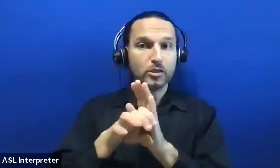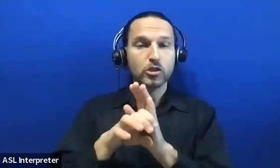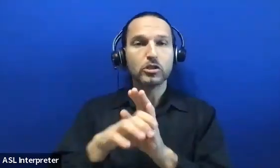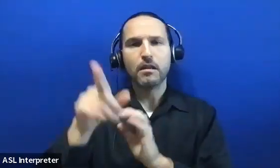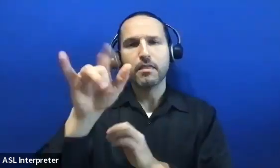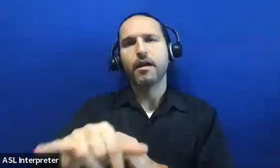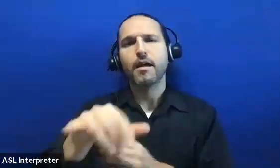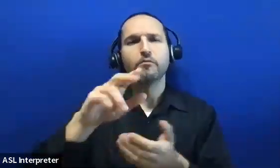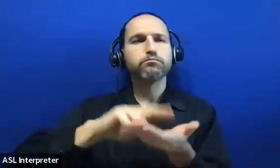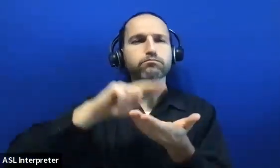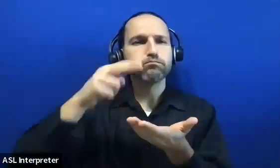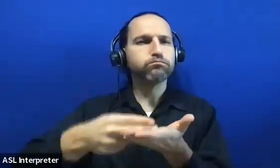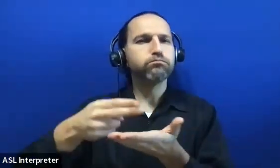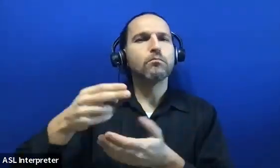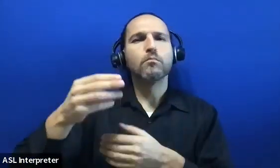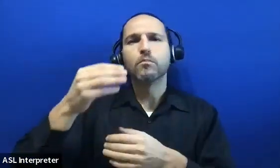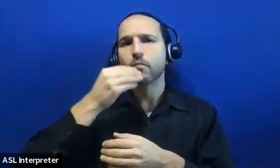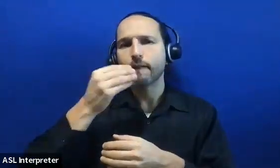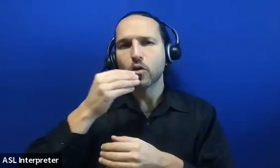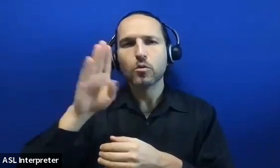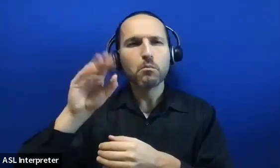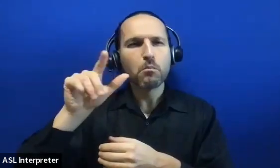traveling from the mouth